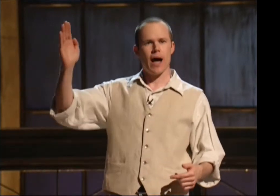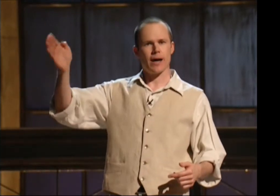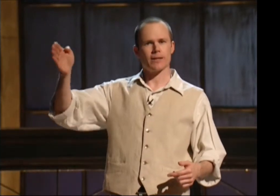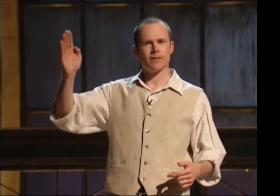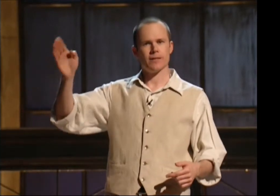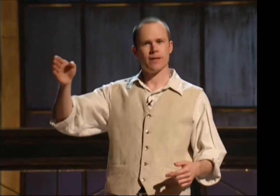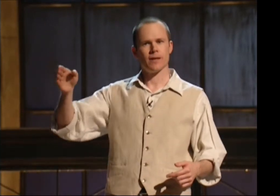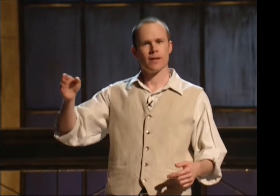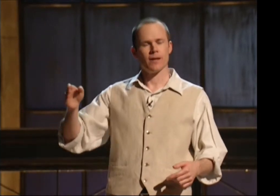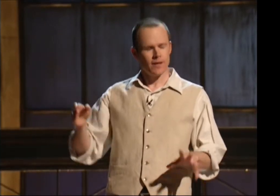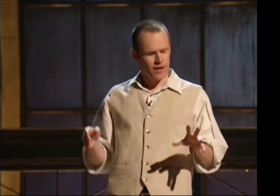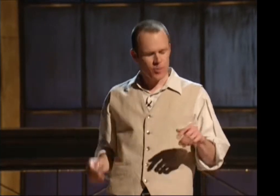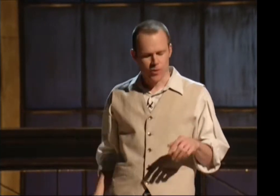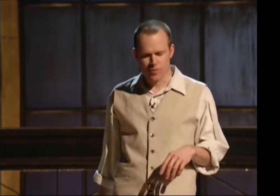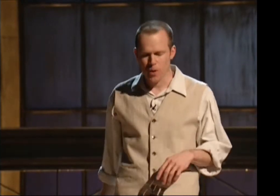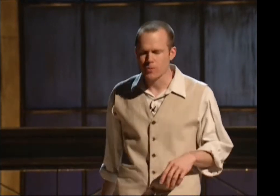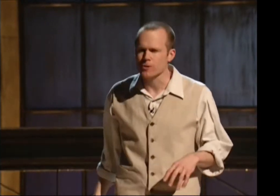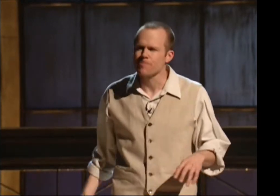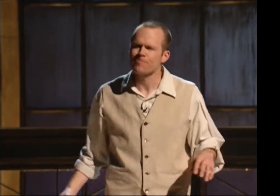gods." Another poet's poem goes,